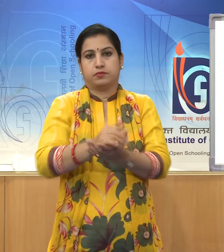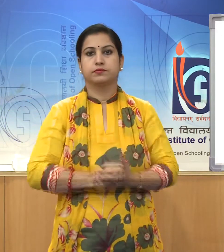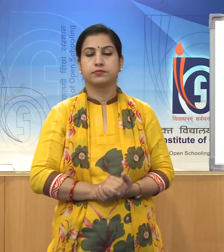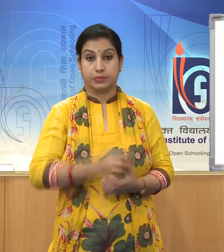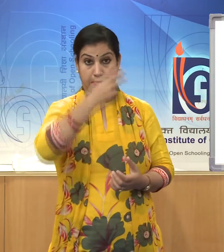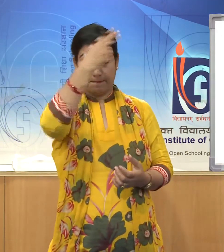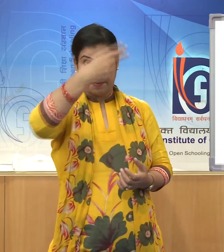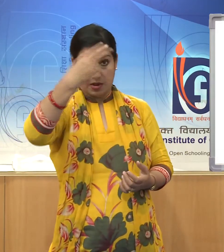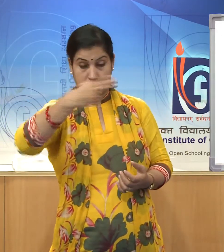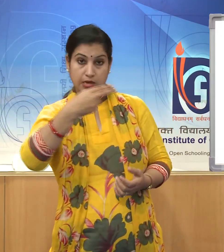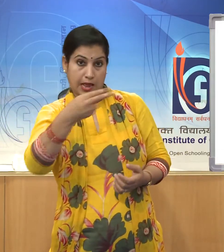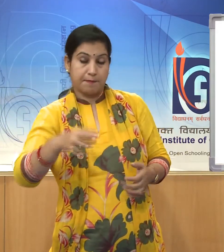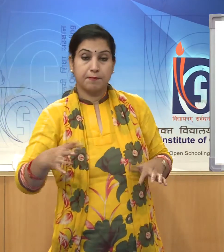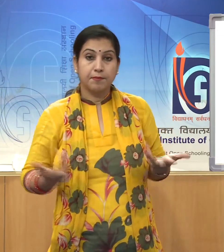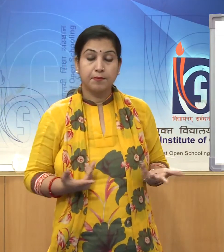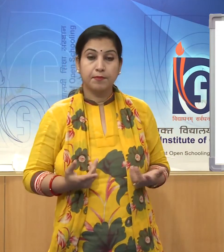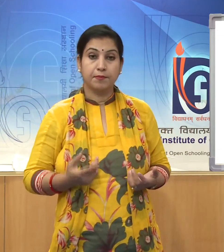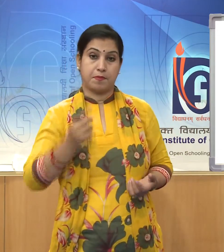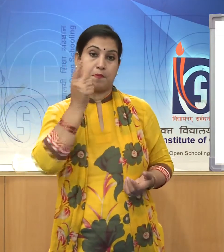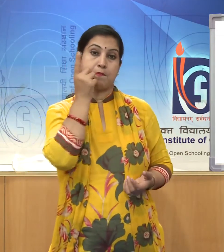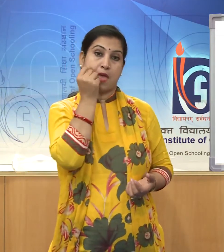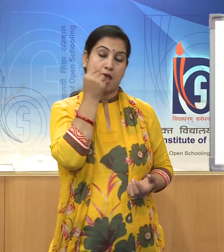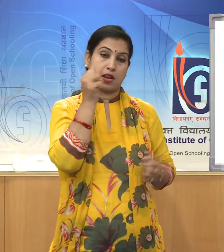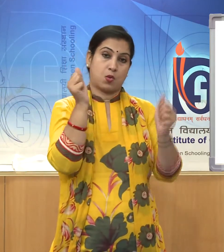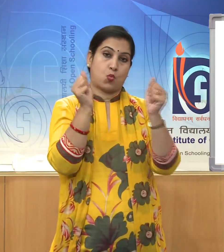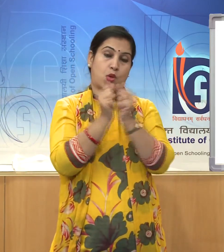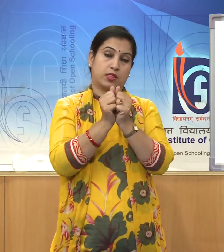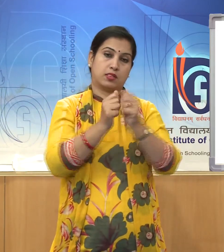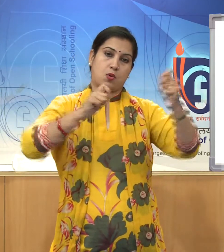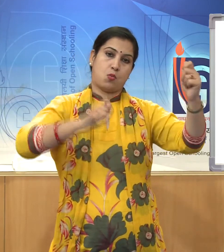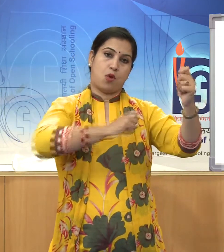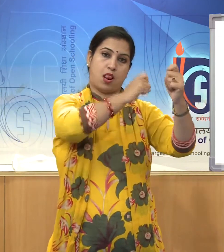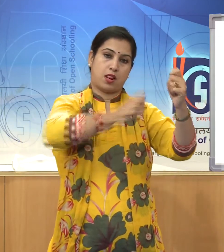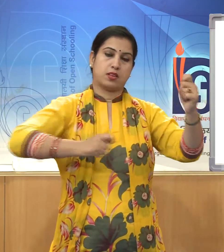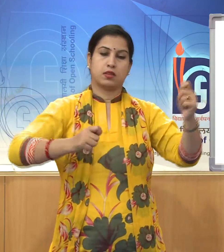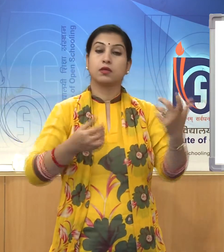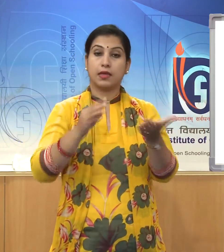The name of the painting is Man with a Violin.